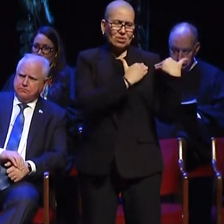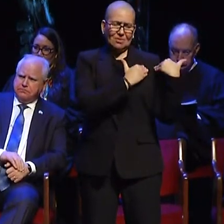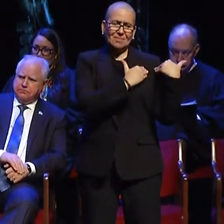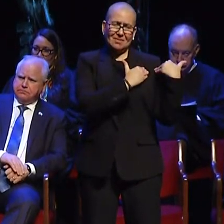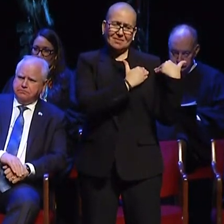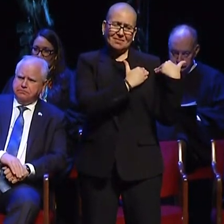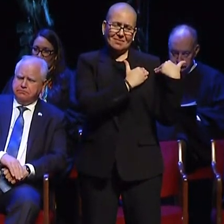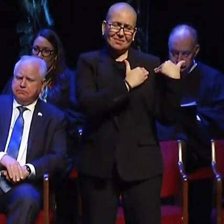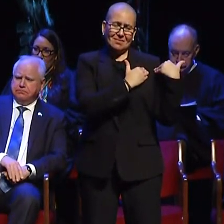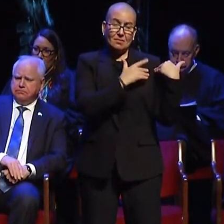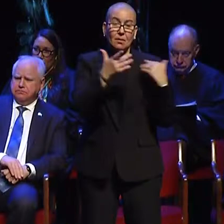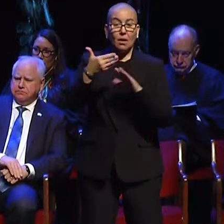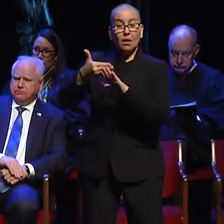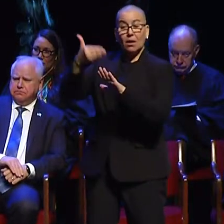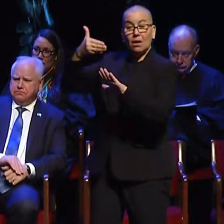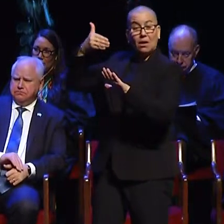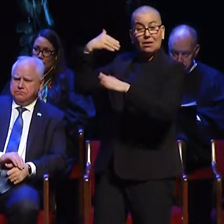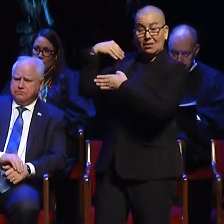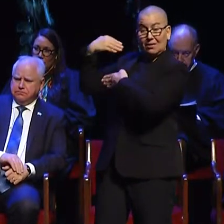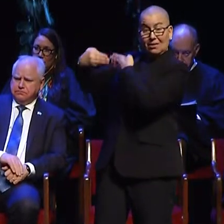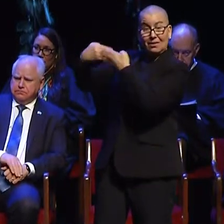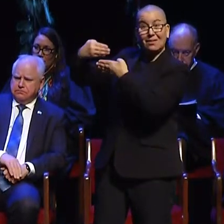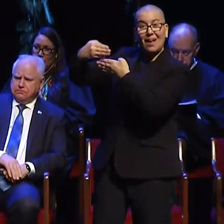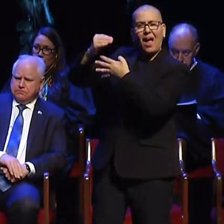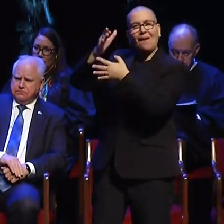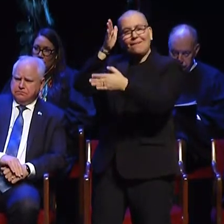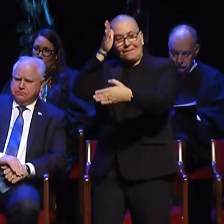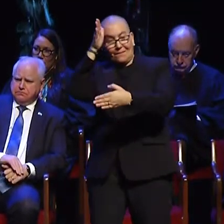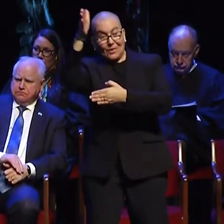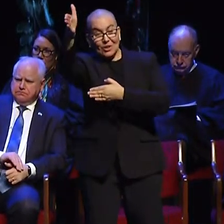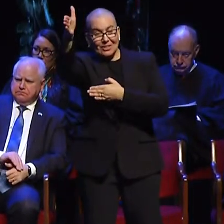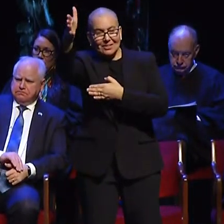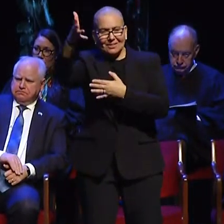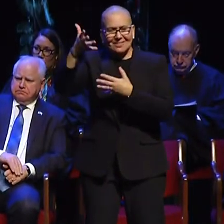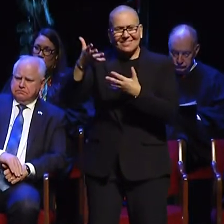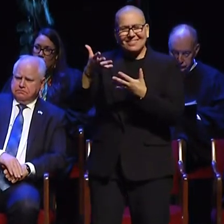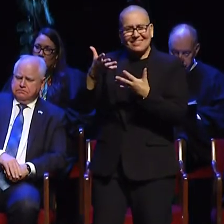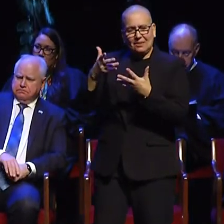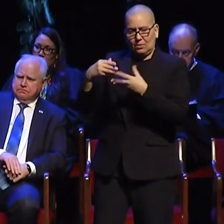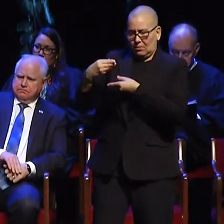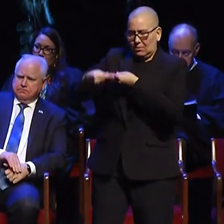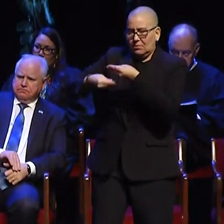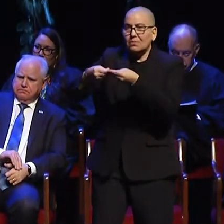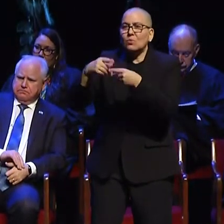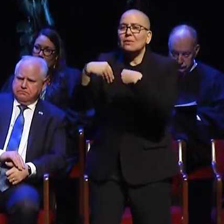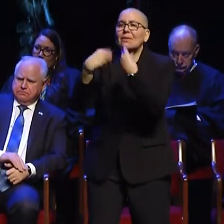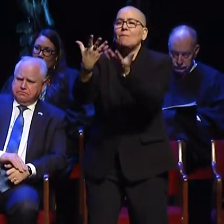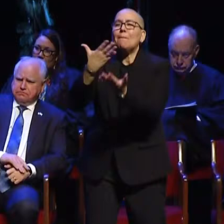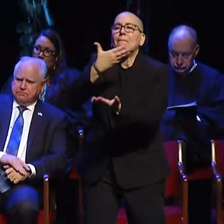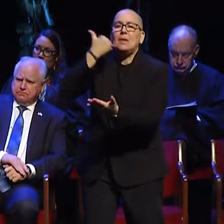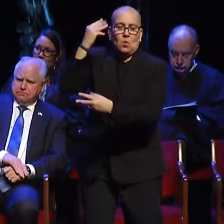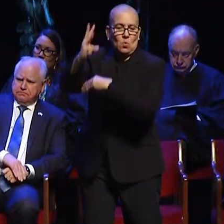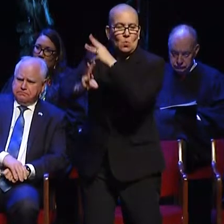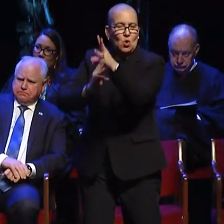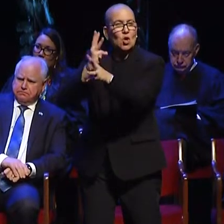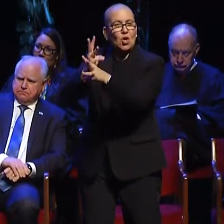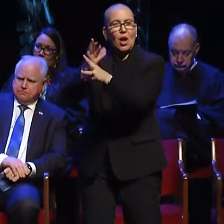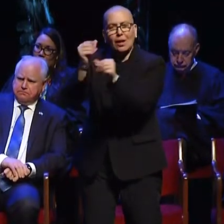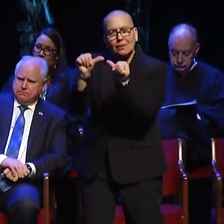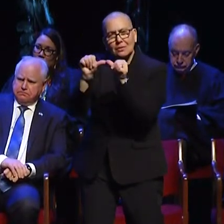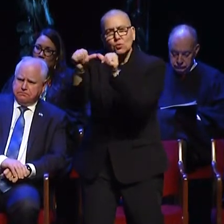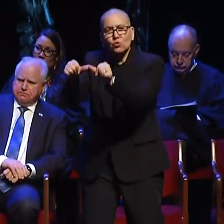will come after us to leave a better world than the one we found. Imagine, if you